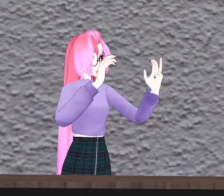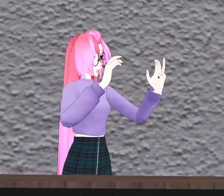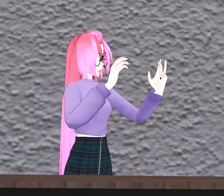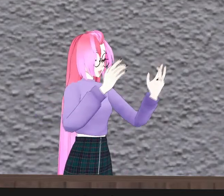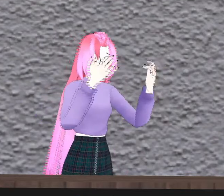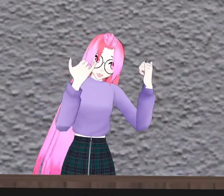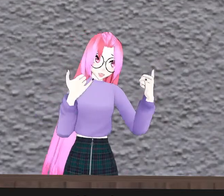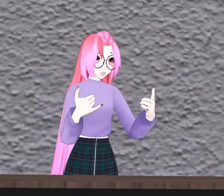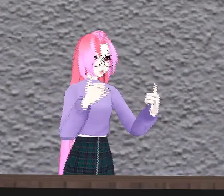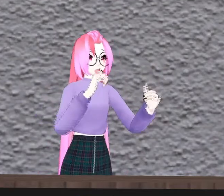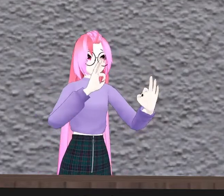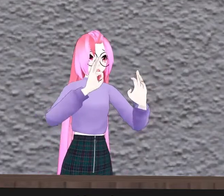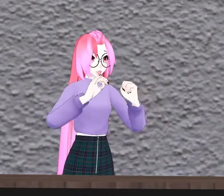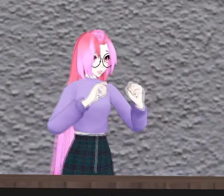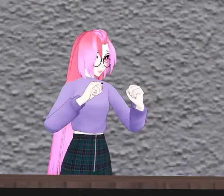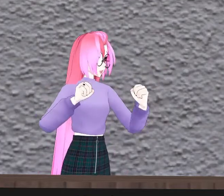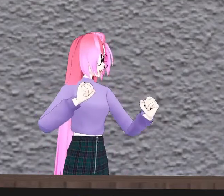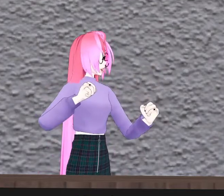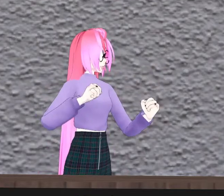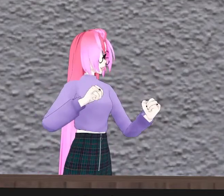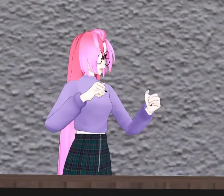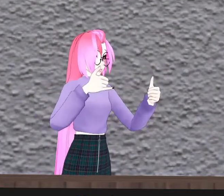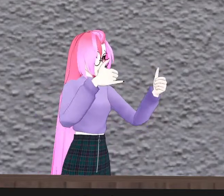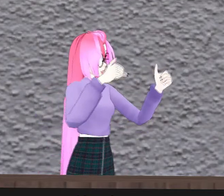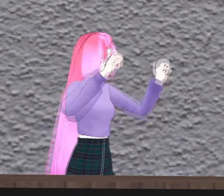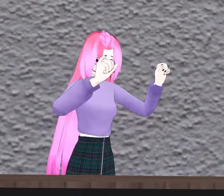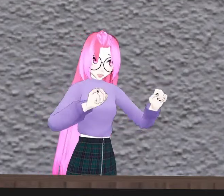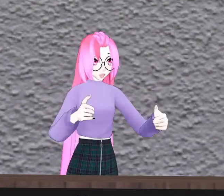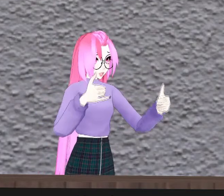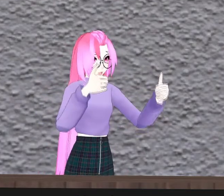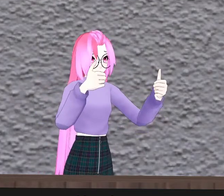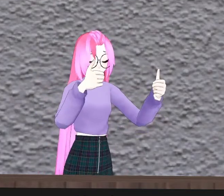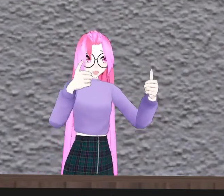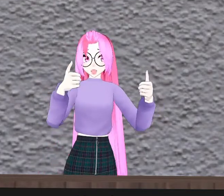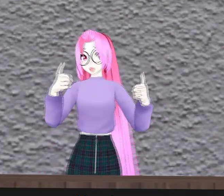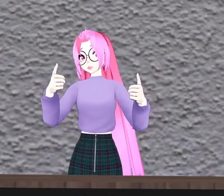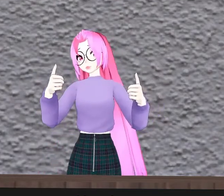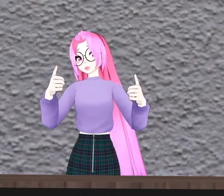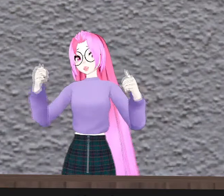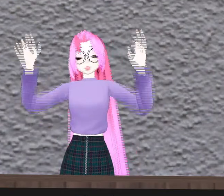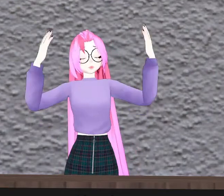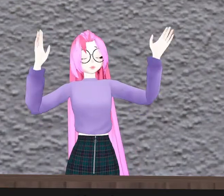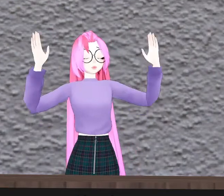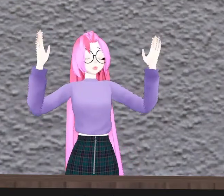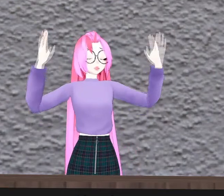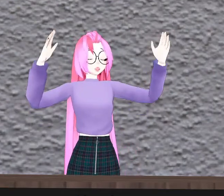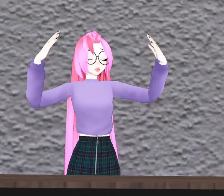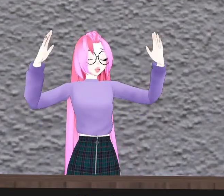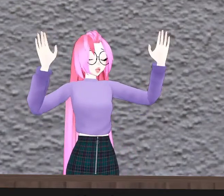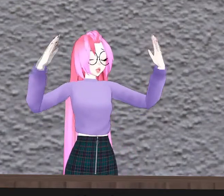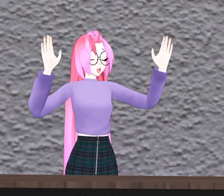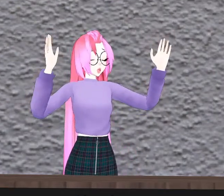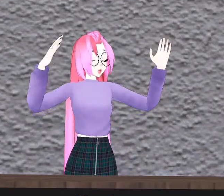for everyone else. But now it is fixed. So now you guys can do 2 thumbs up. Yay!